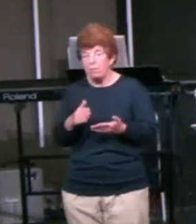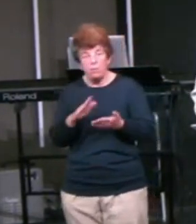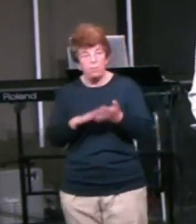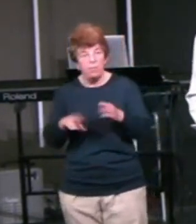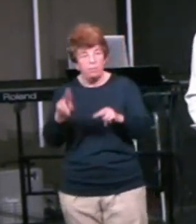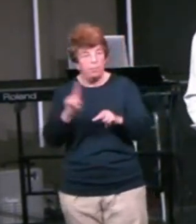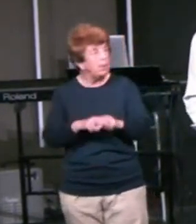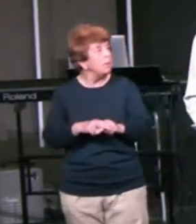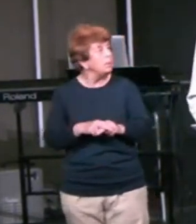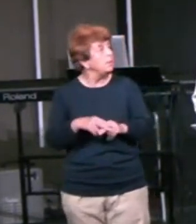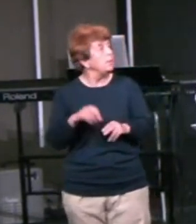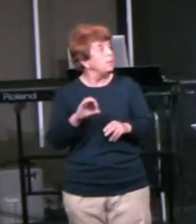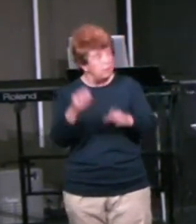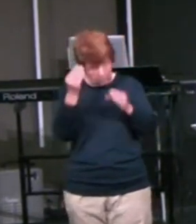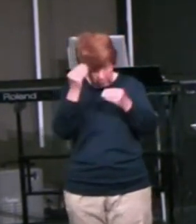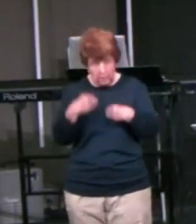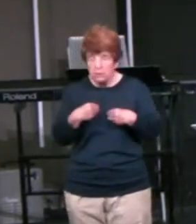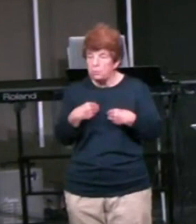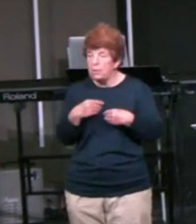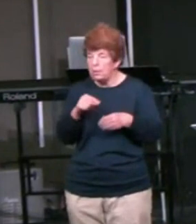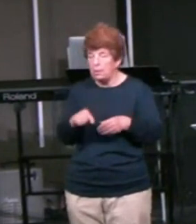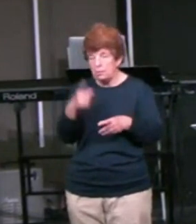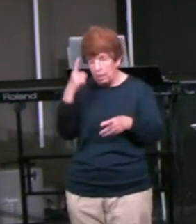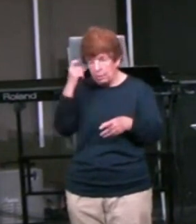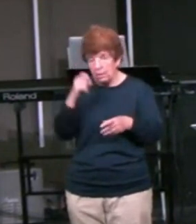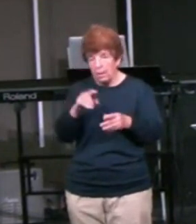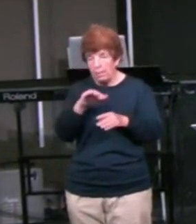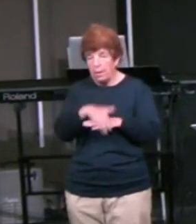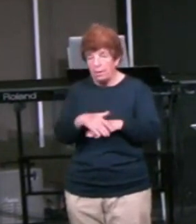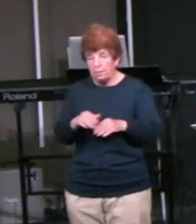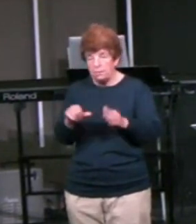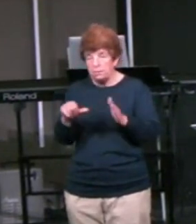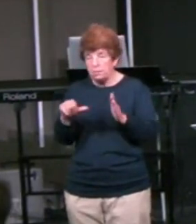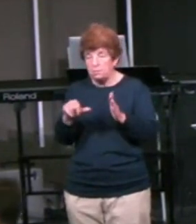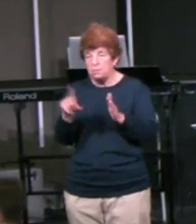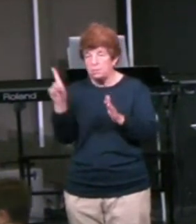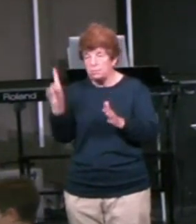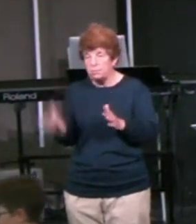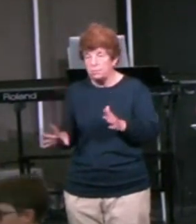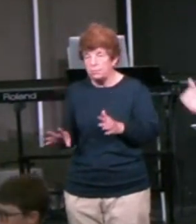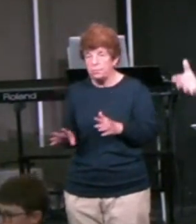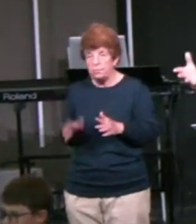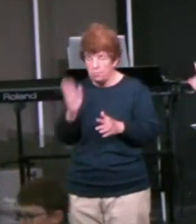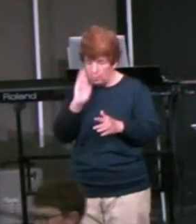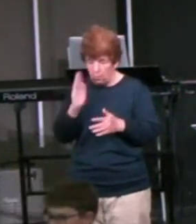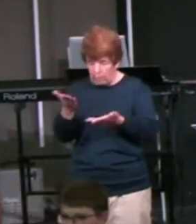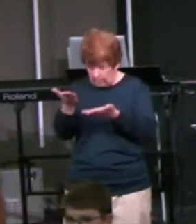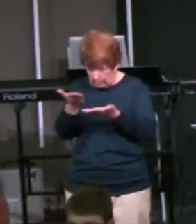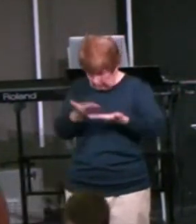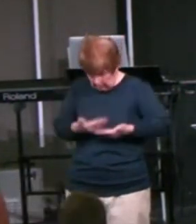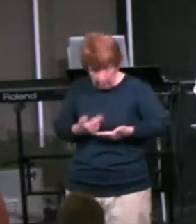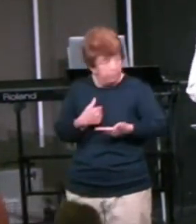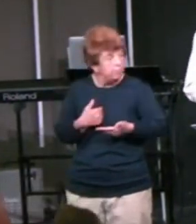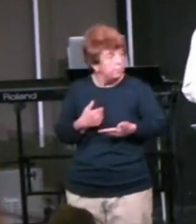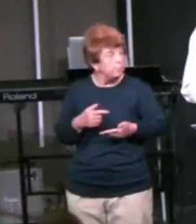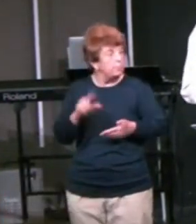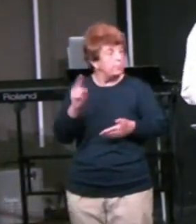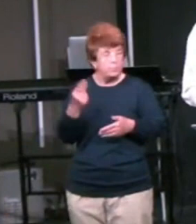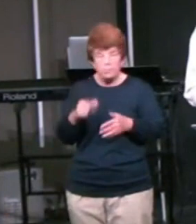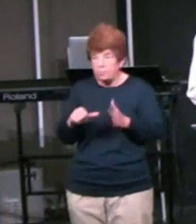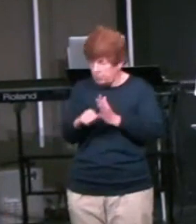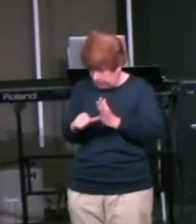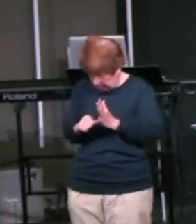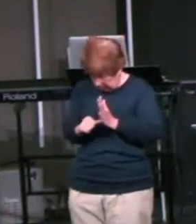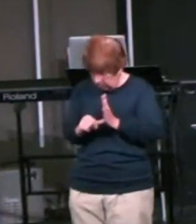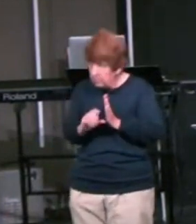parents who taught me this concept of tithing. When I received my first pocket